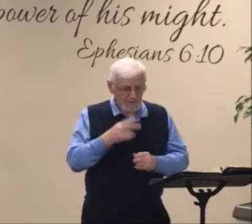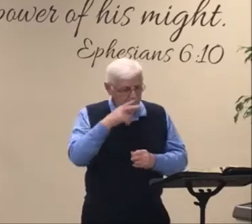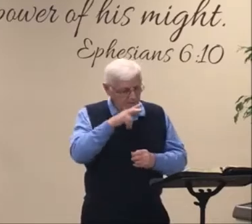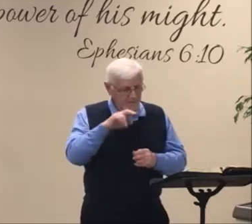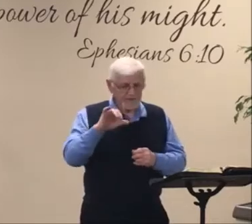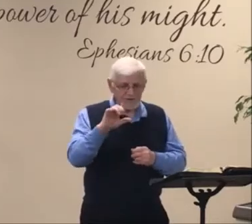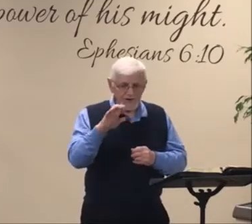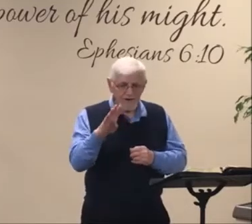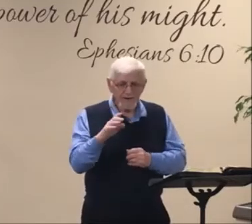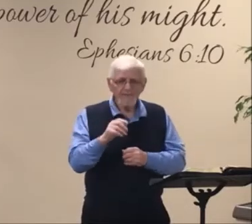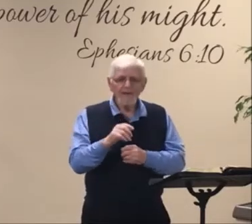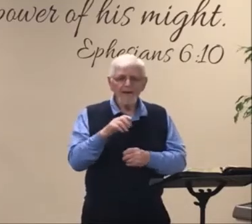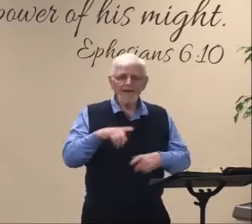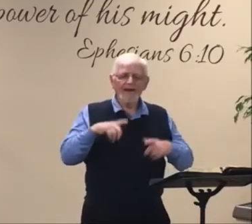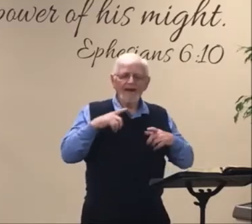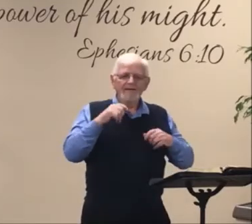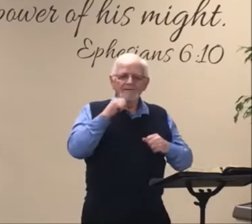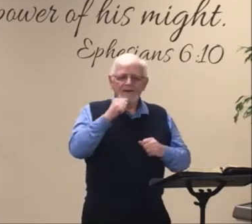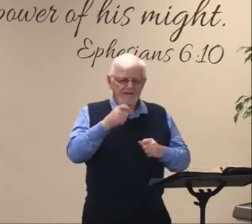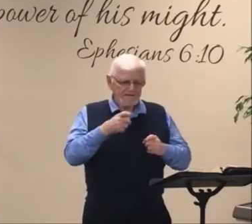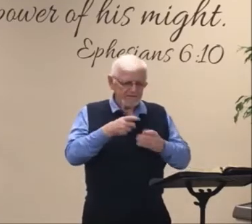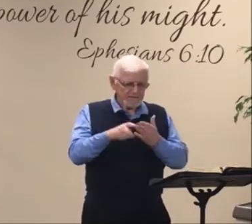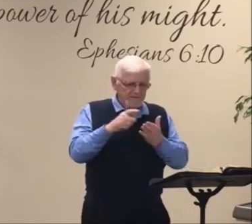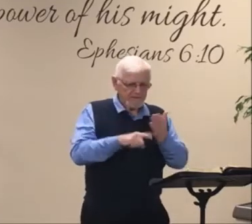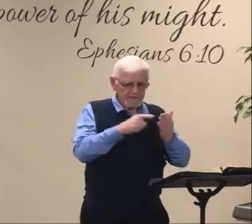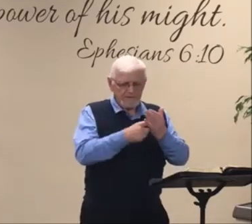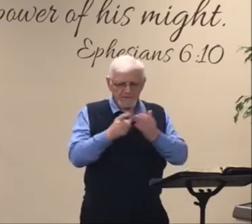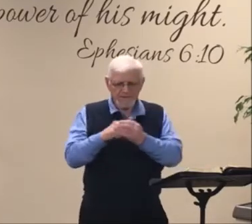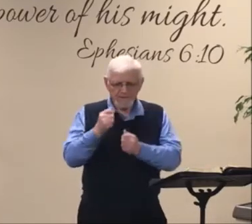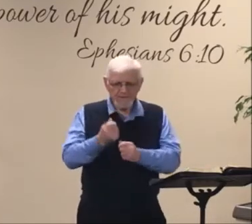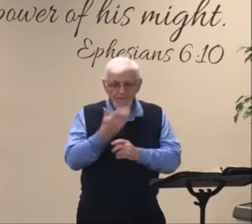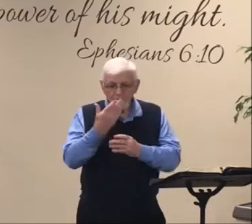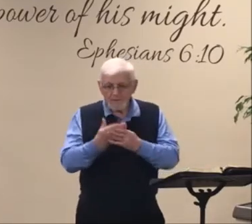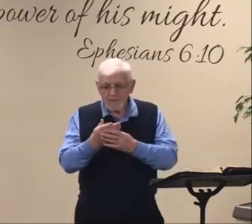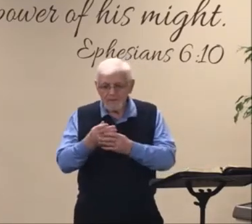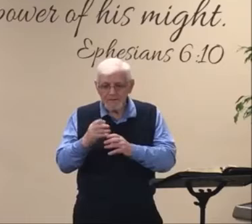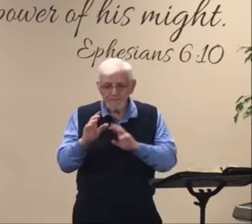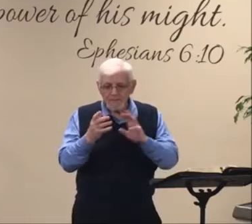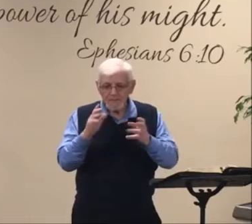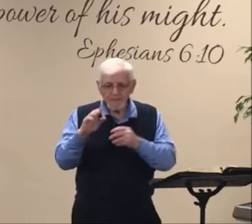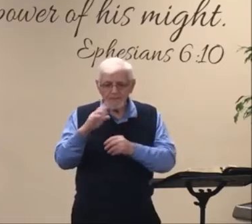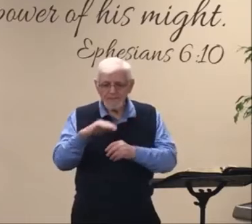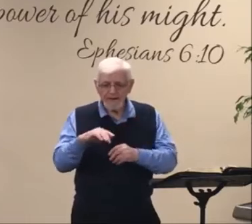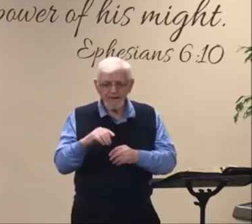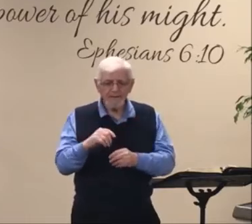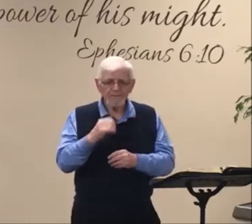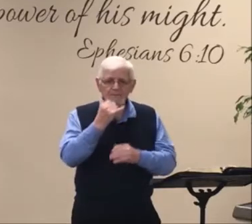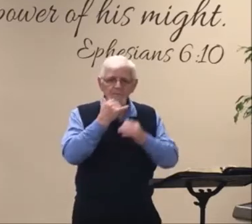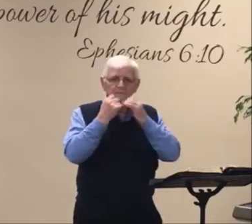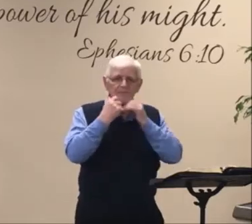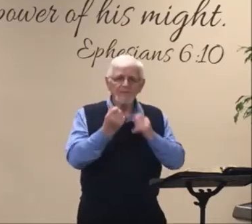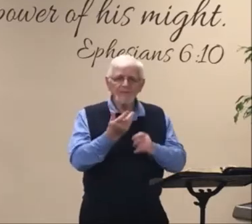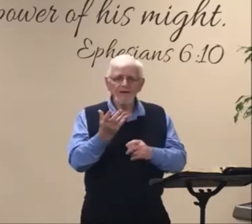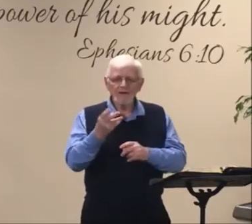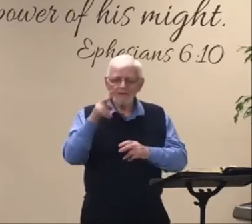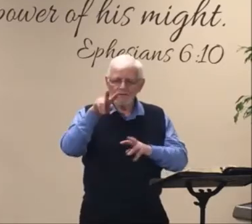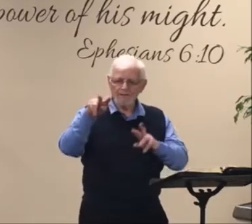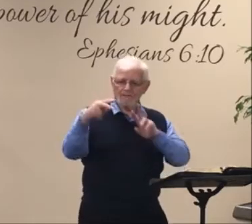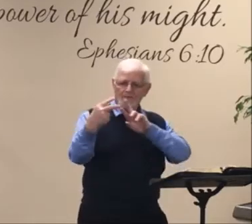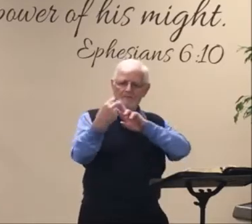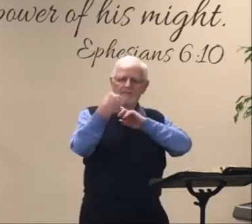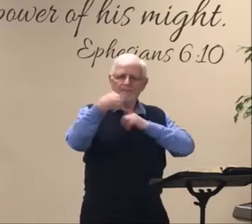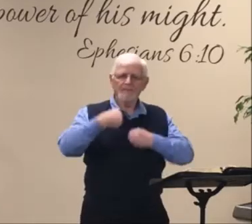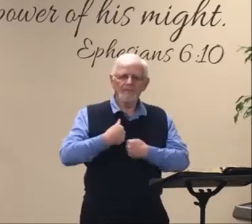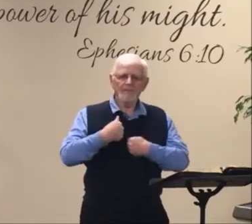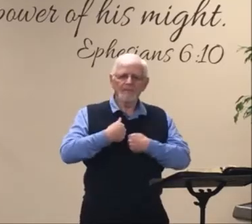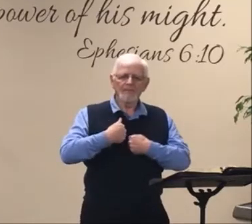be hypercritical, but look at the good and the bad and the things that he does and the mistakes he makes. And Lord, I ask you help us to look at our own life, look at the mistakes